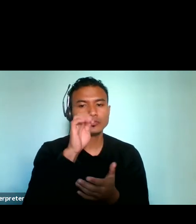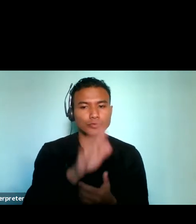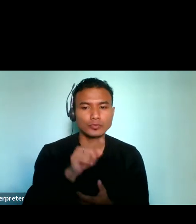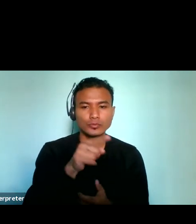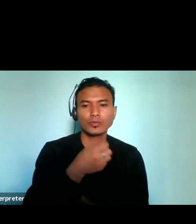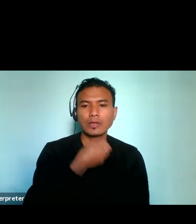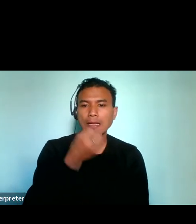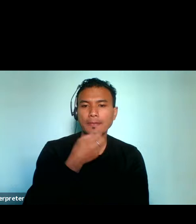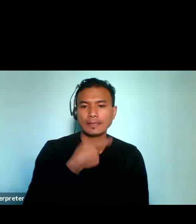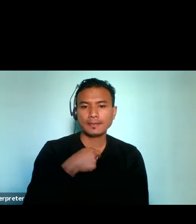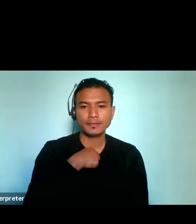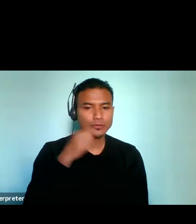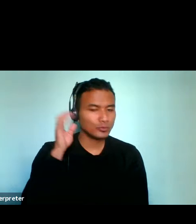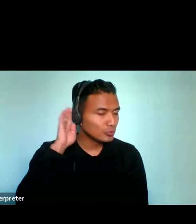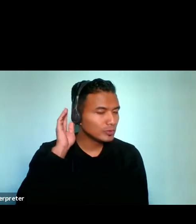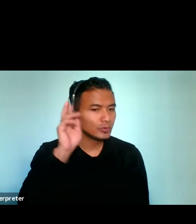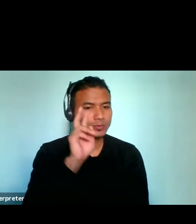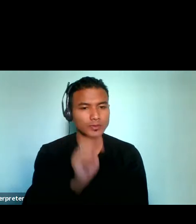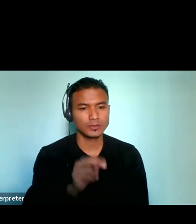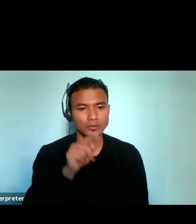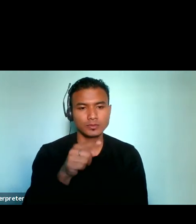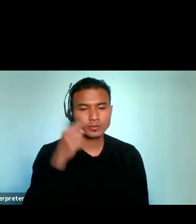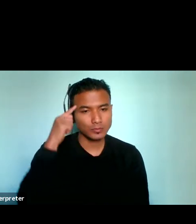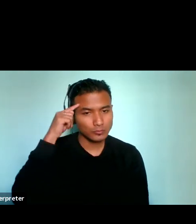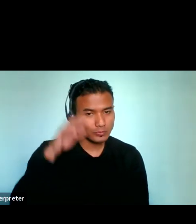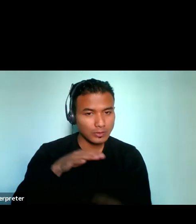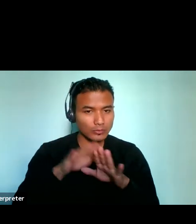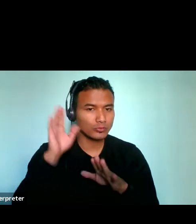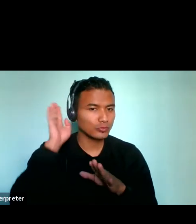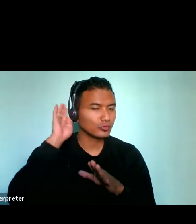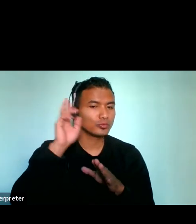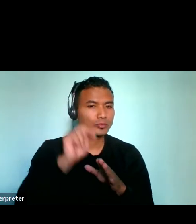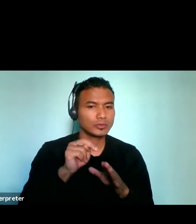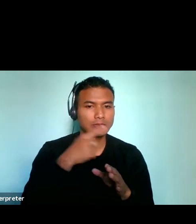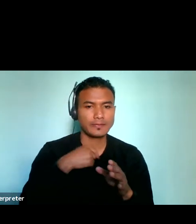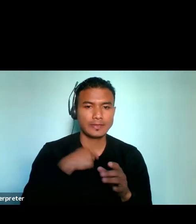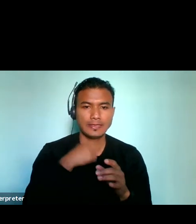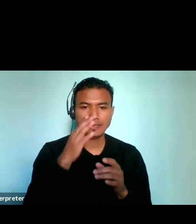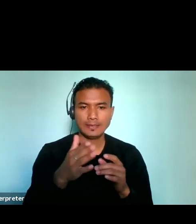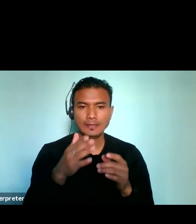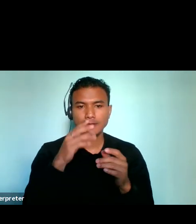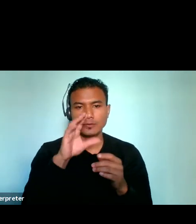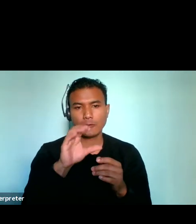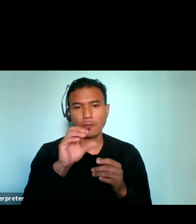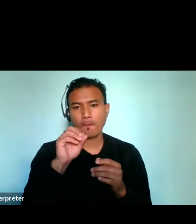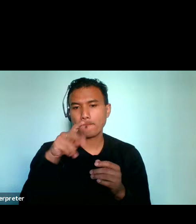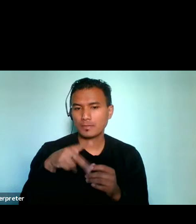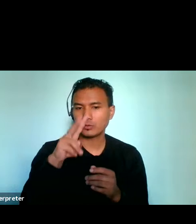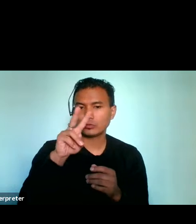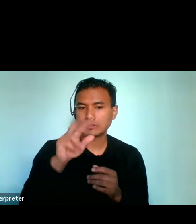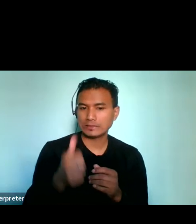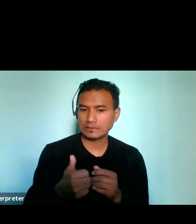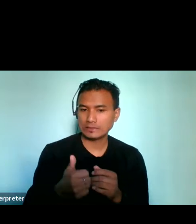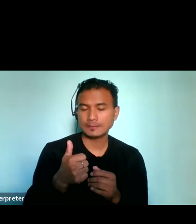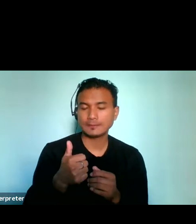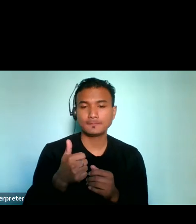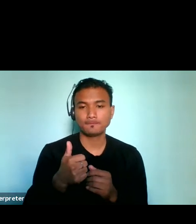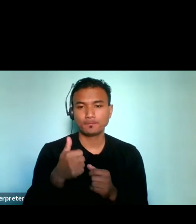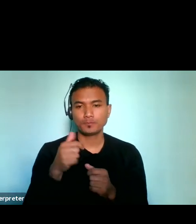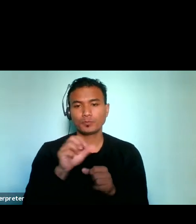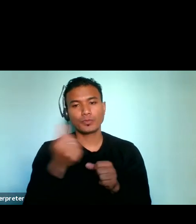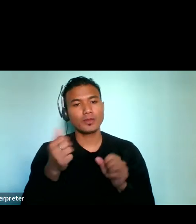that need to be heard. These are the stories that need to be heard. These are the stories we need to get out to COP26 and to the other